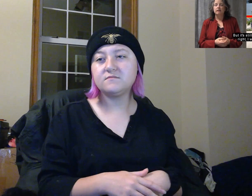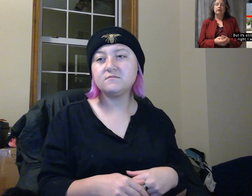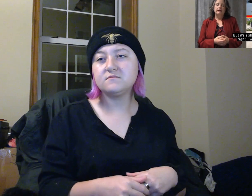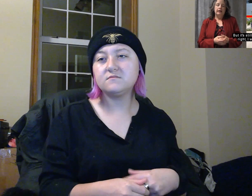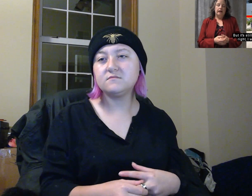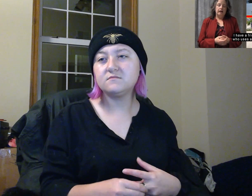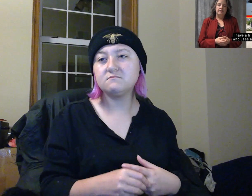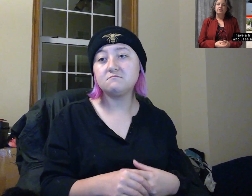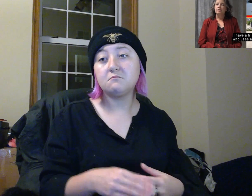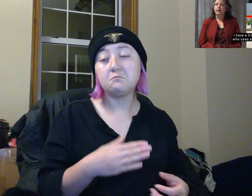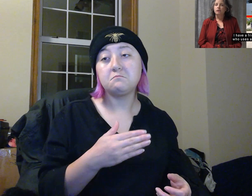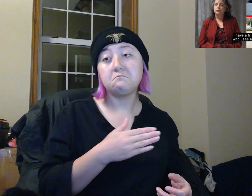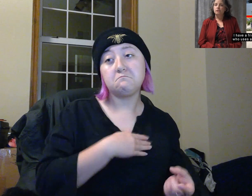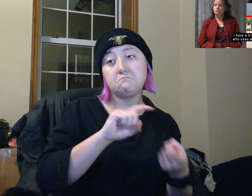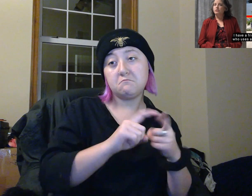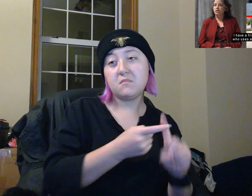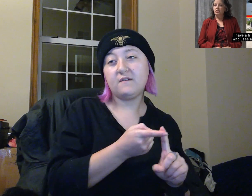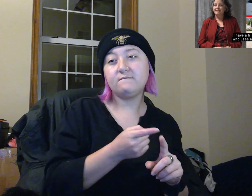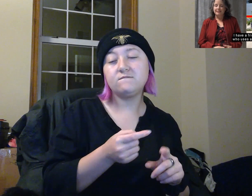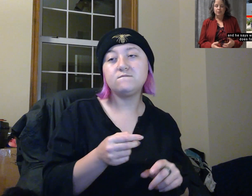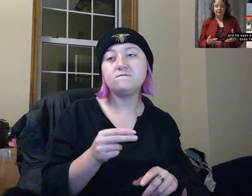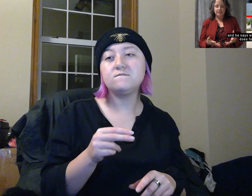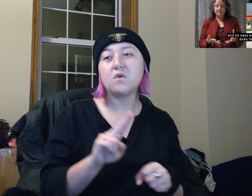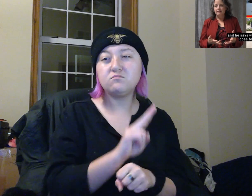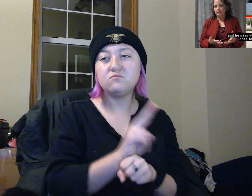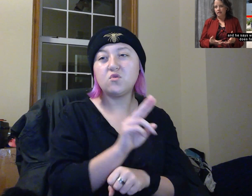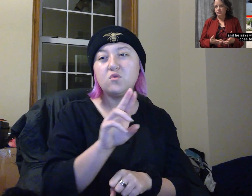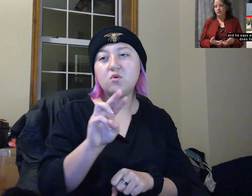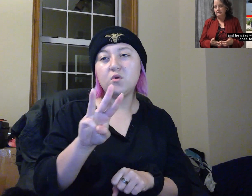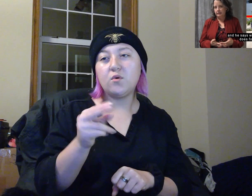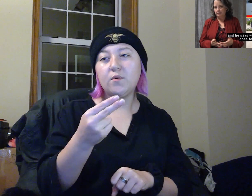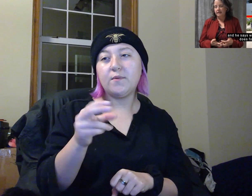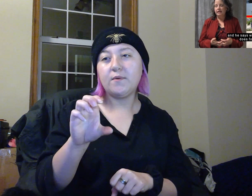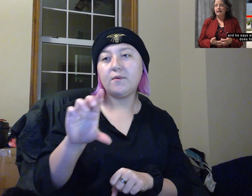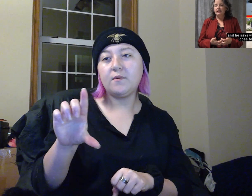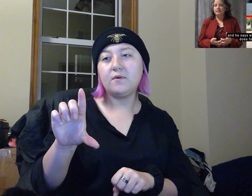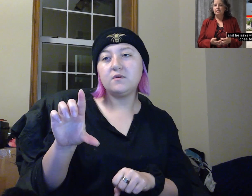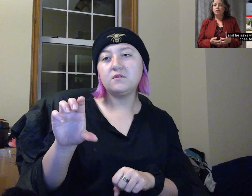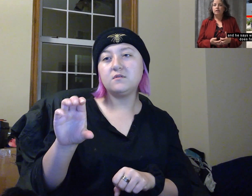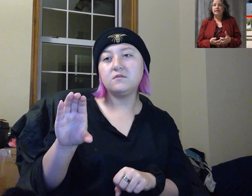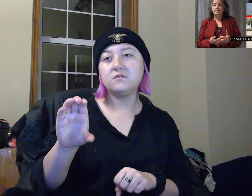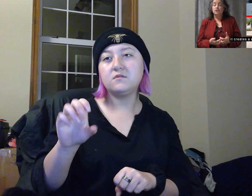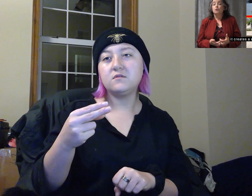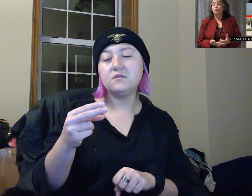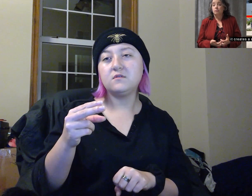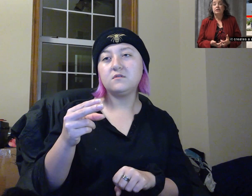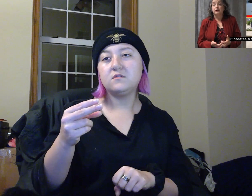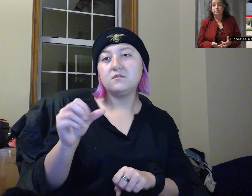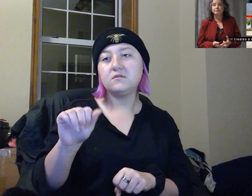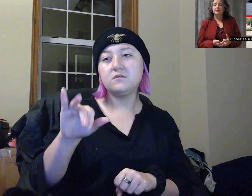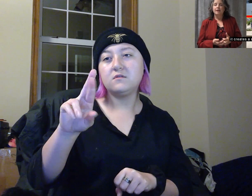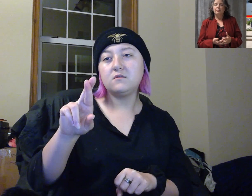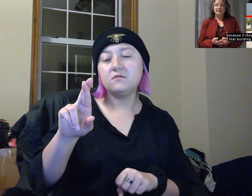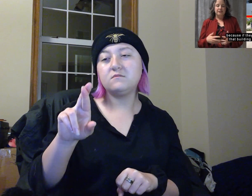say. I have a friend of mine who uses a wheelchair, and he says what this design does for him is it creates a social